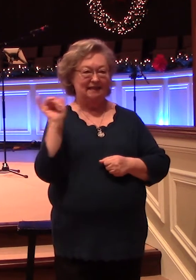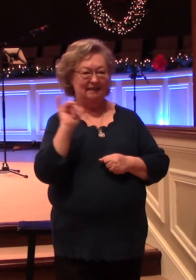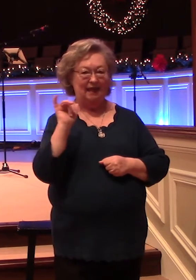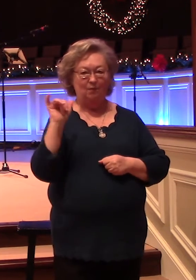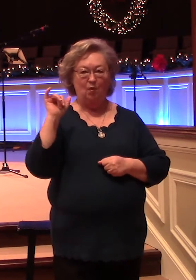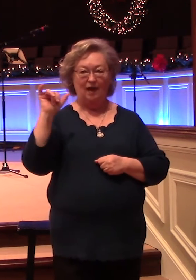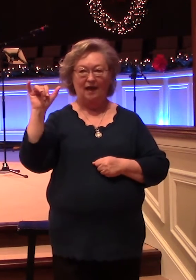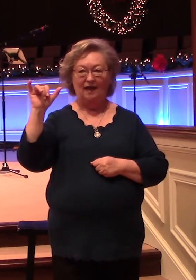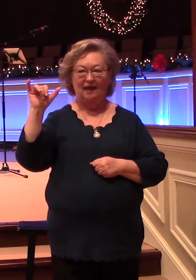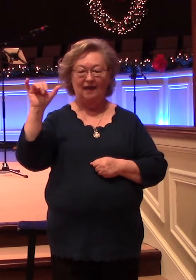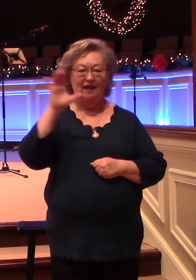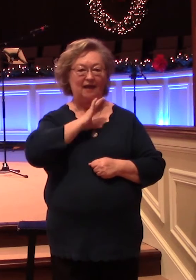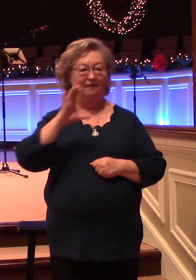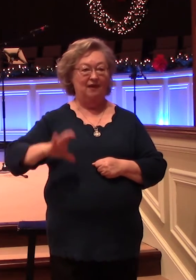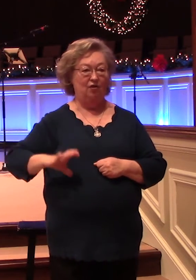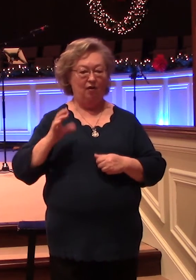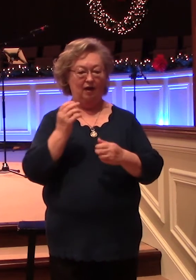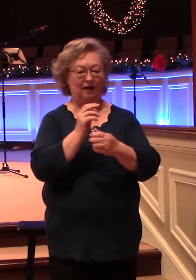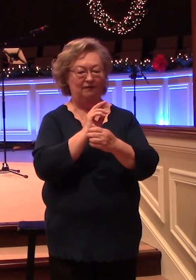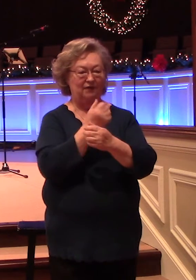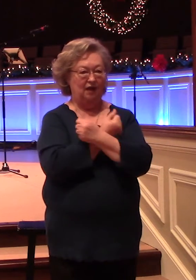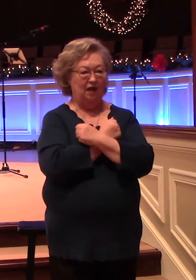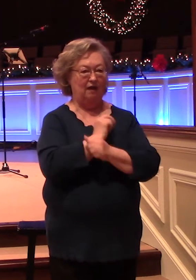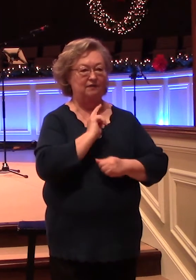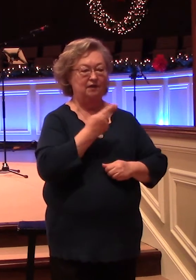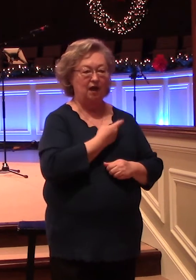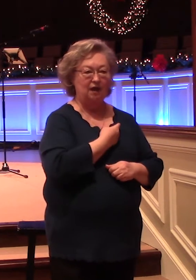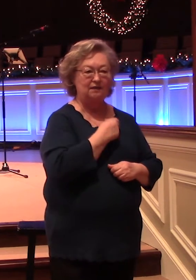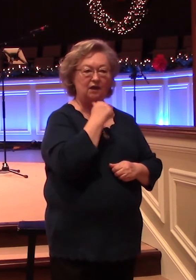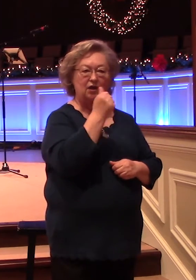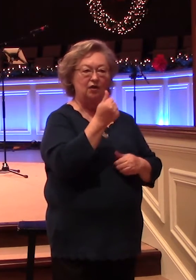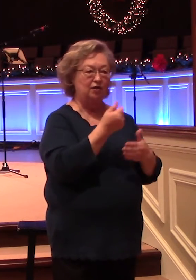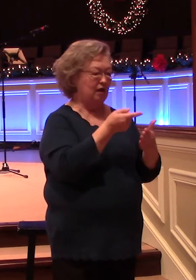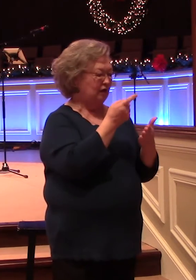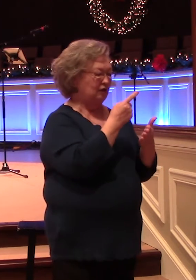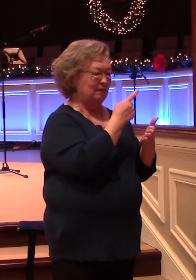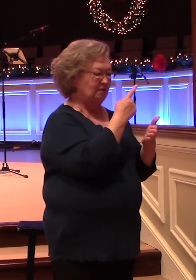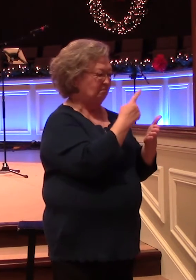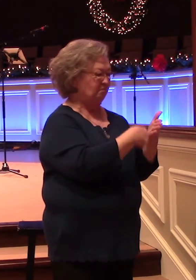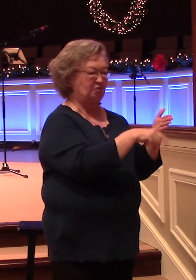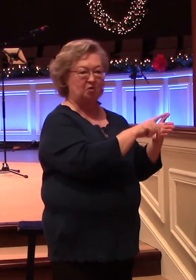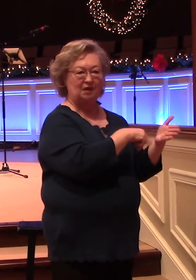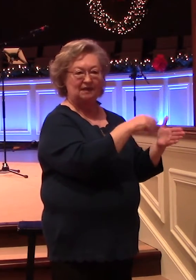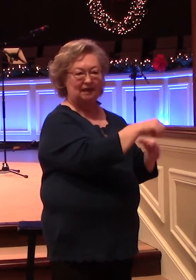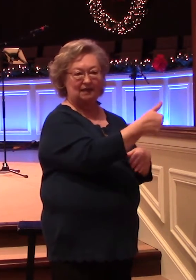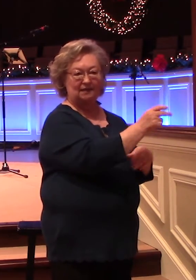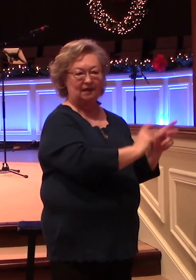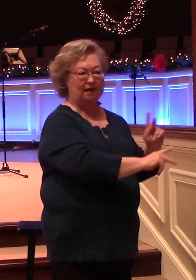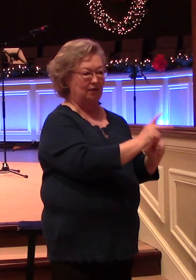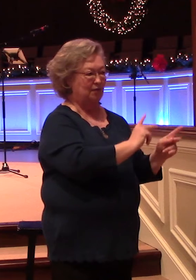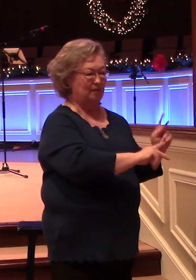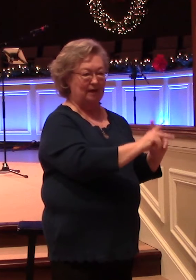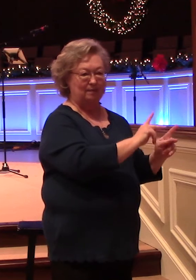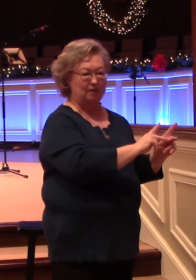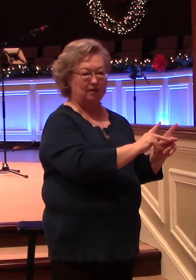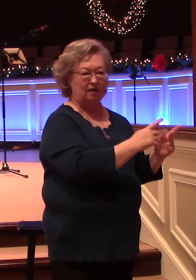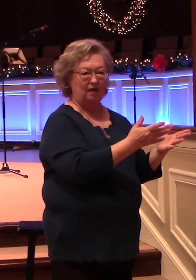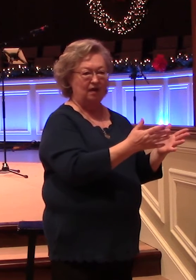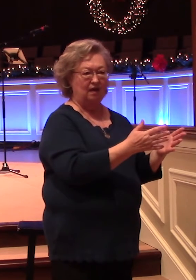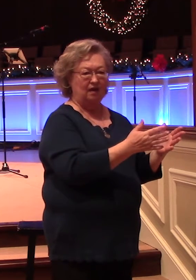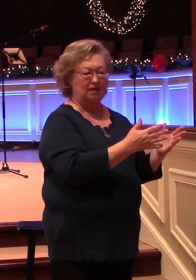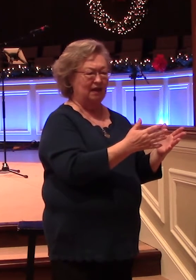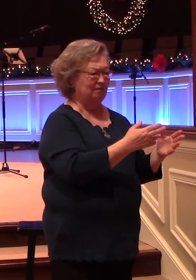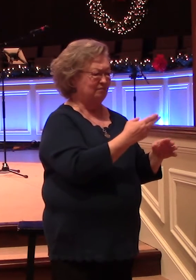over to criticize others or complain or gripe about this or that. It takes almost all of my energy to